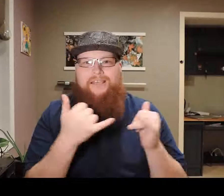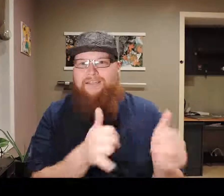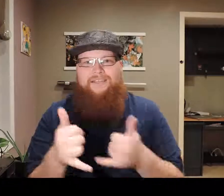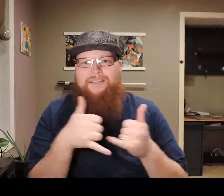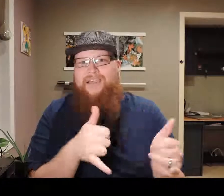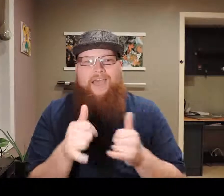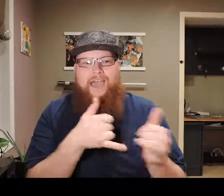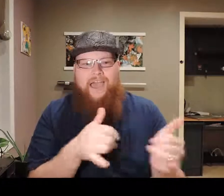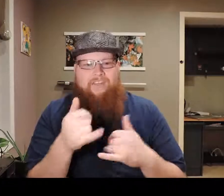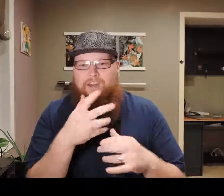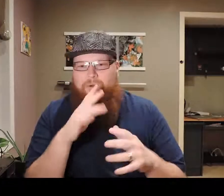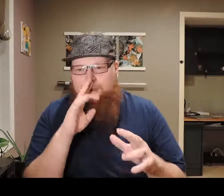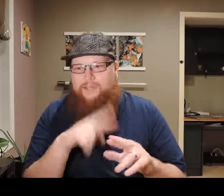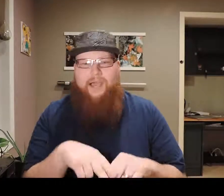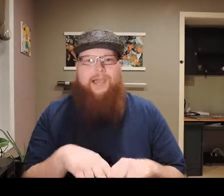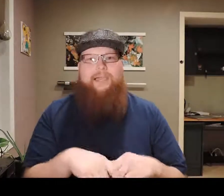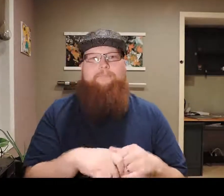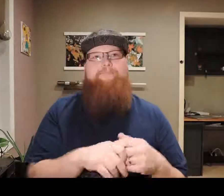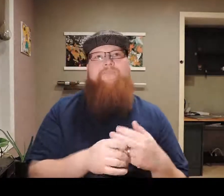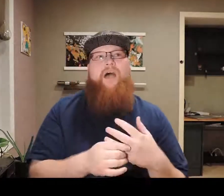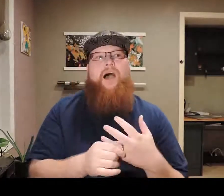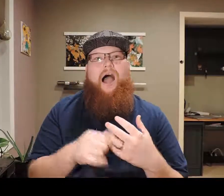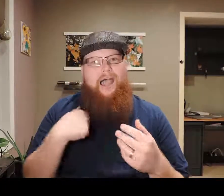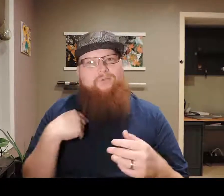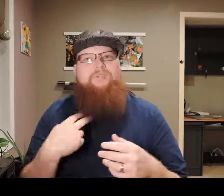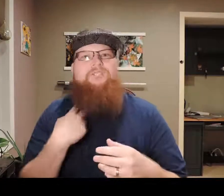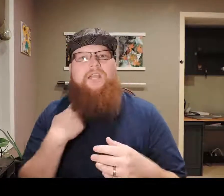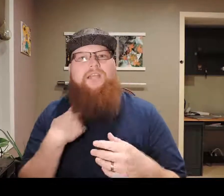recess and having a great time. I was stuck